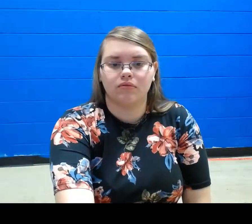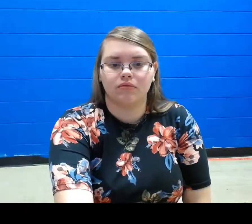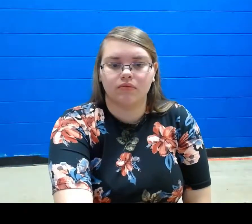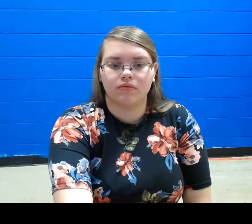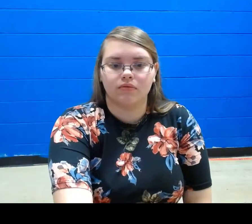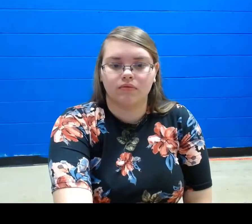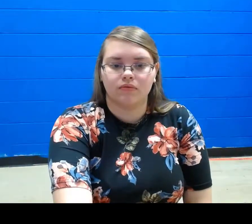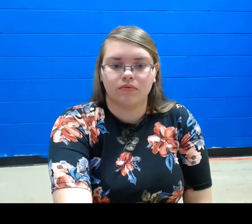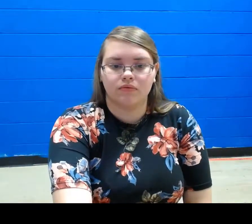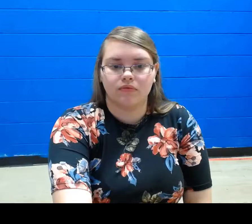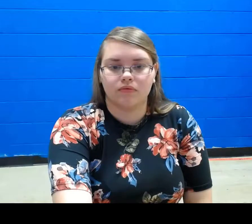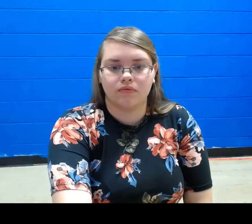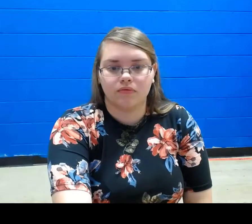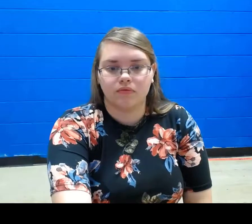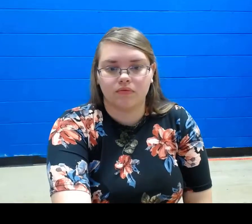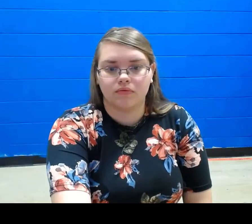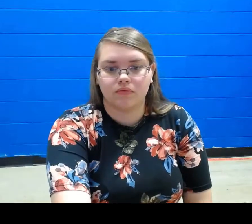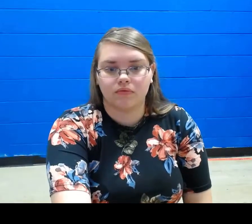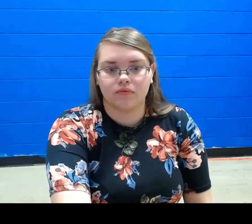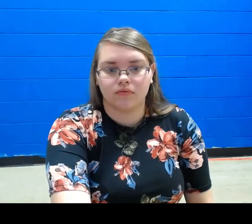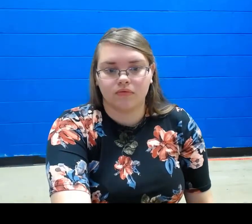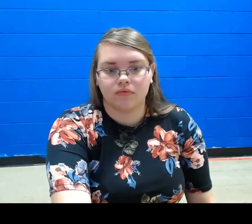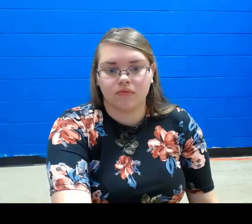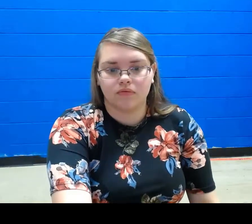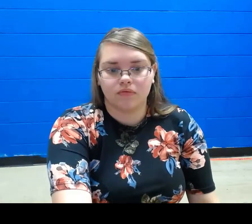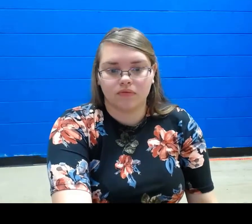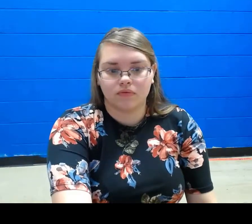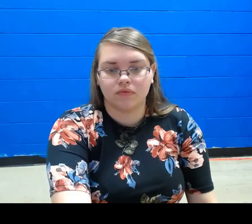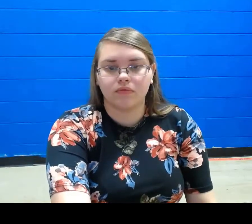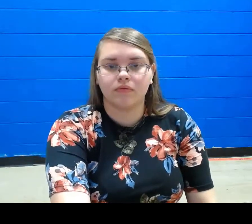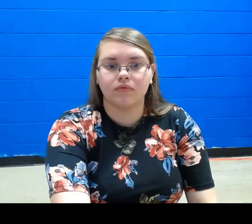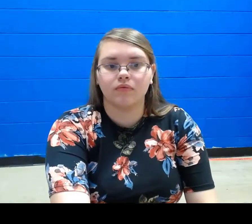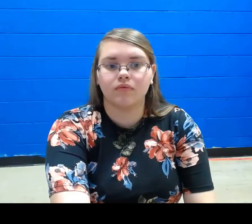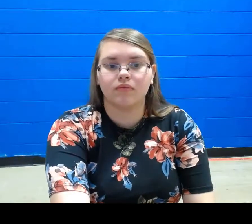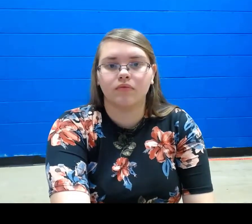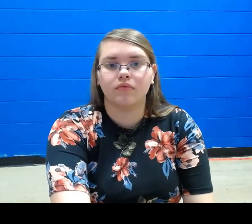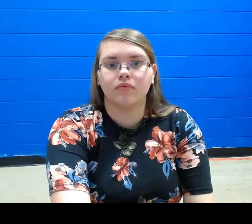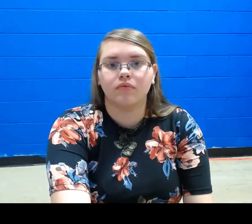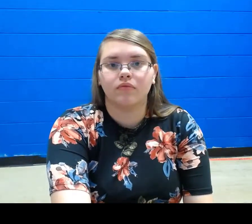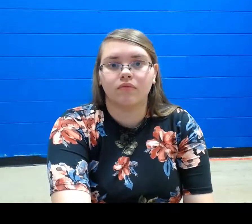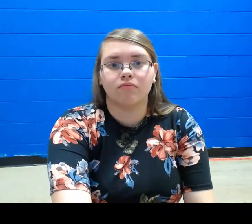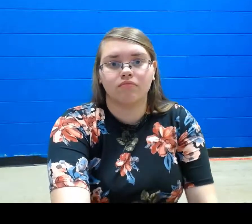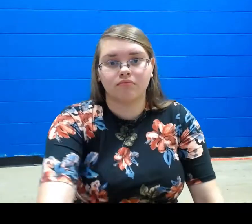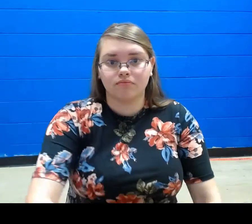With no way to dispose of the pigment, the dyes inside them remain visible through the skin.